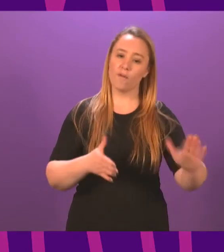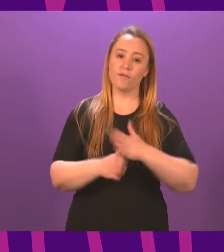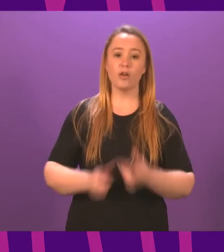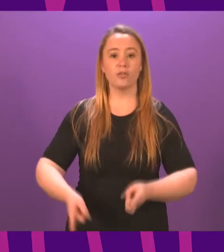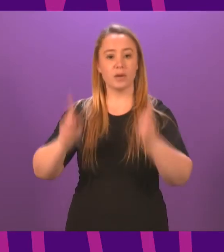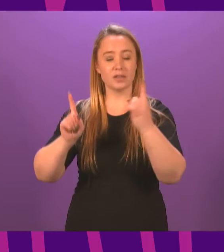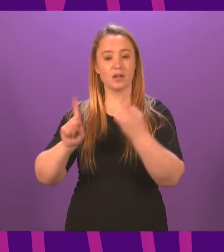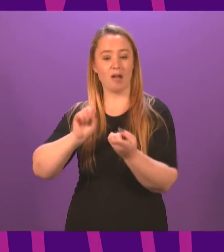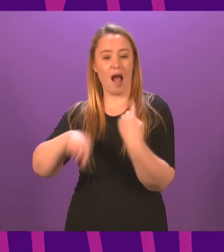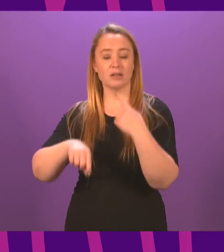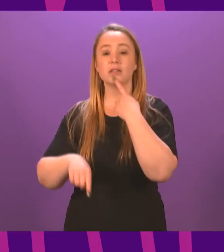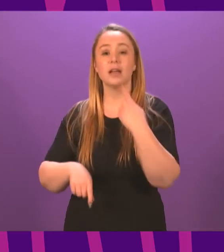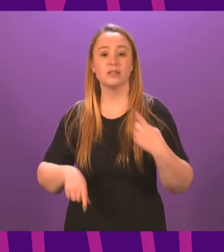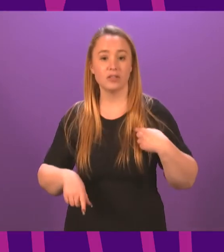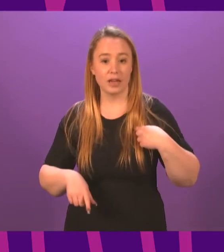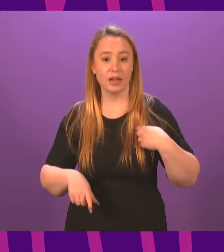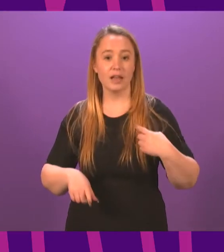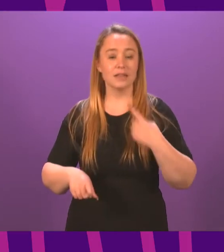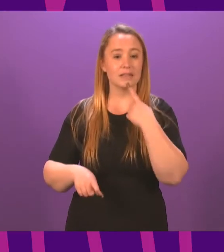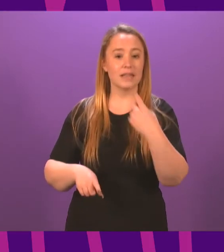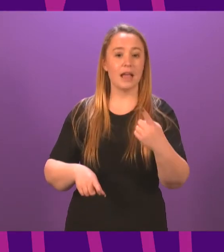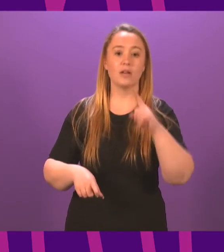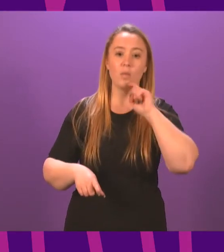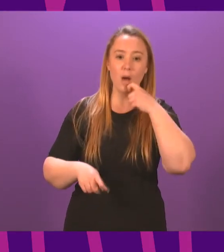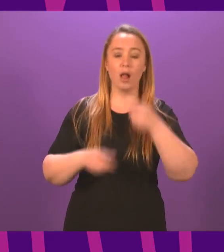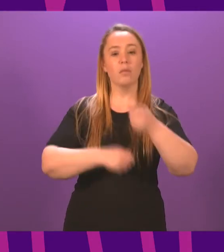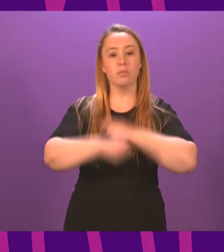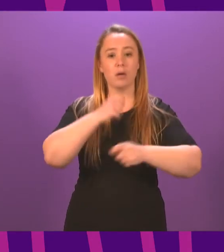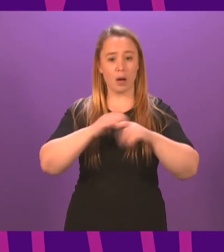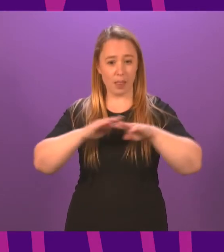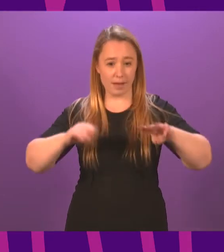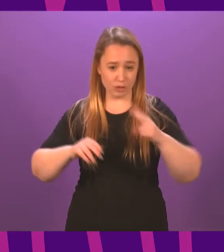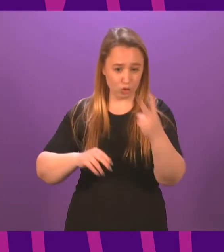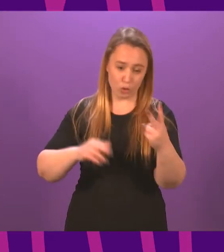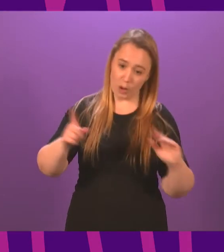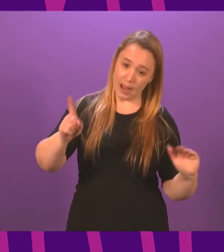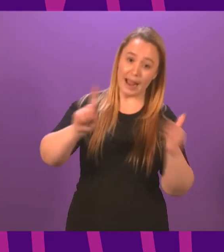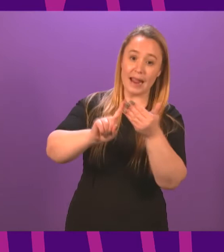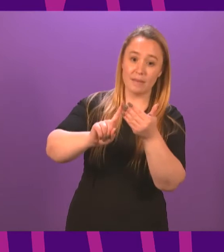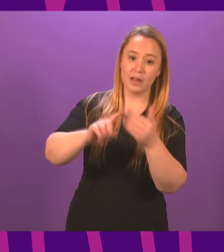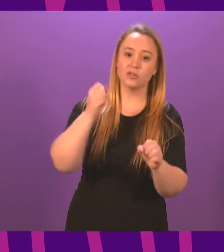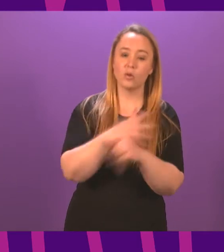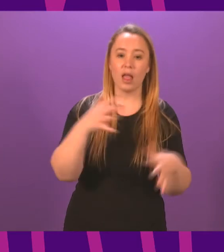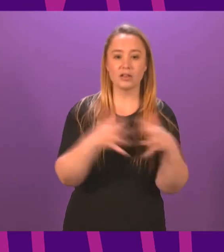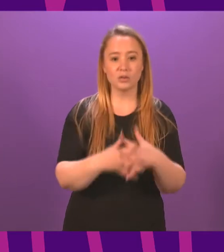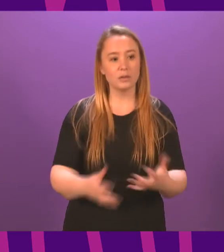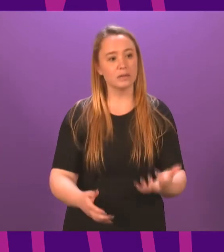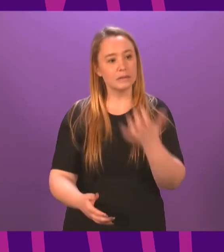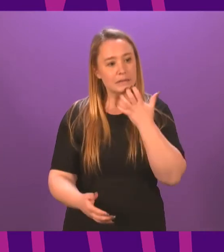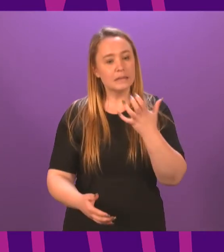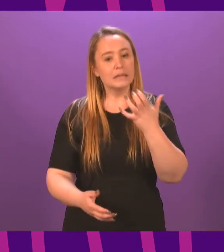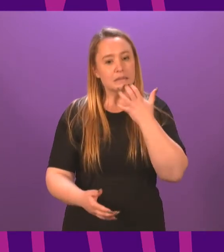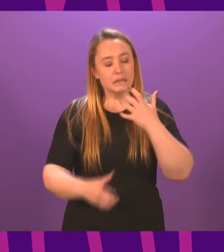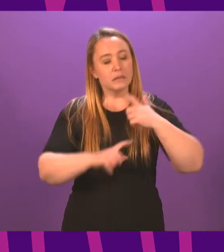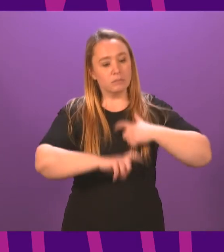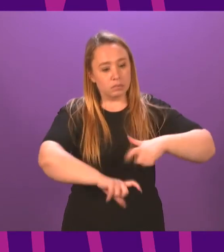to me yesterday in her statement that she would aim to get us into level 2. So there's a lot of pain ahead for Glaswegians, and I know that we'll all